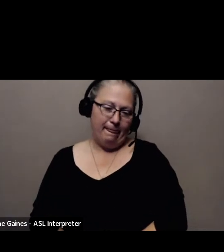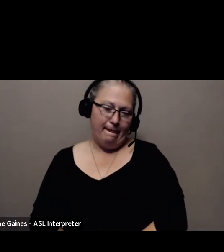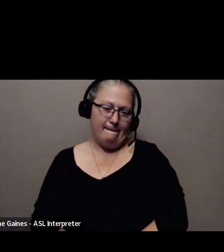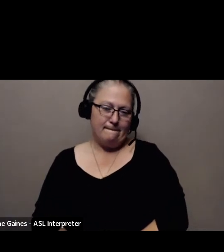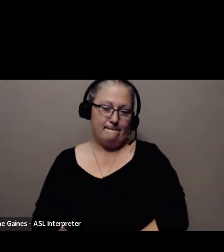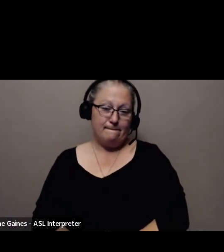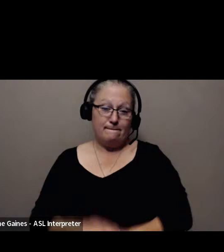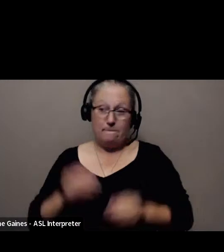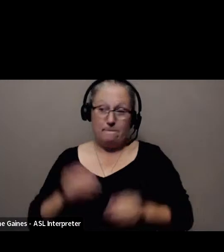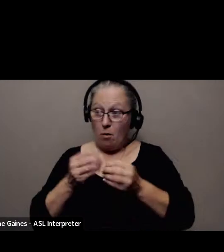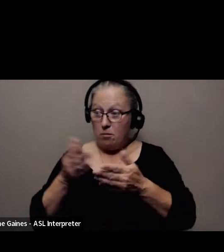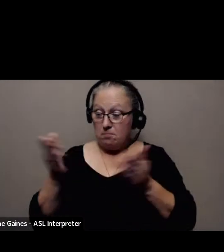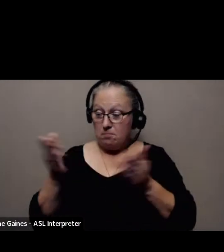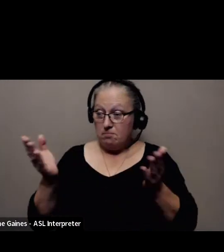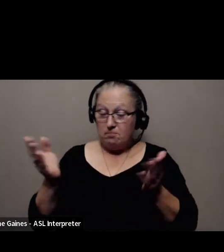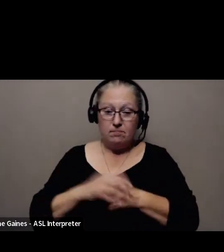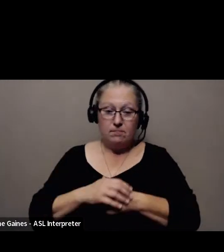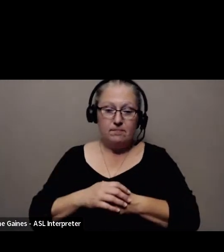Anybody else?